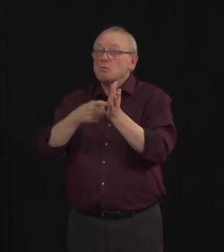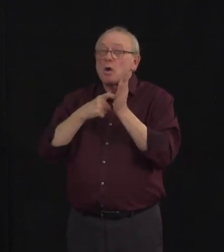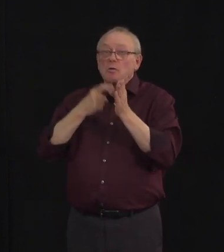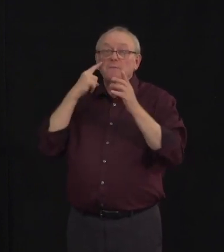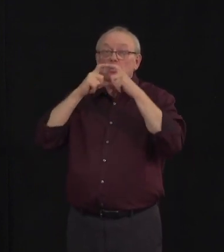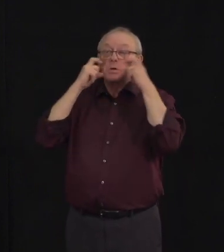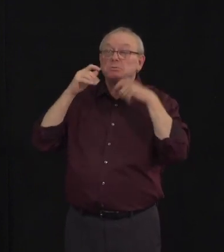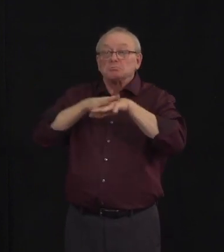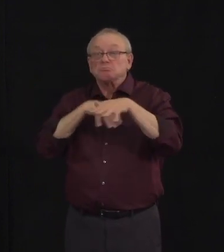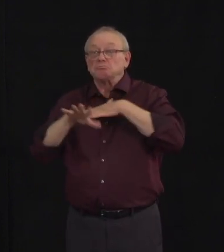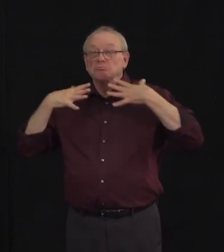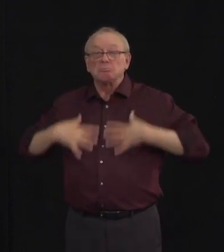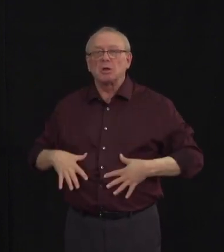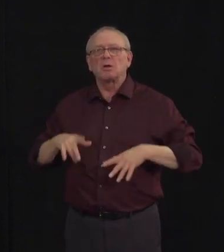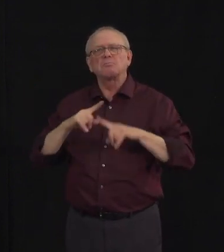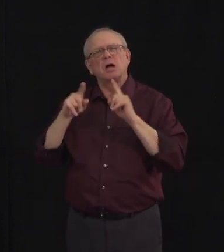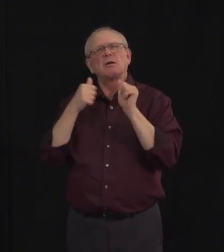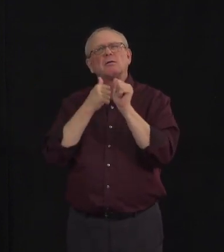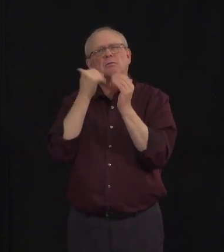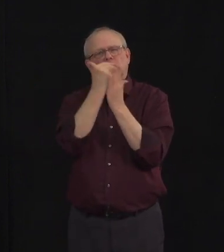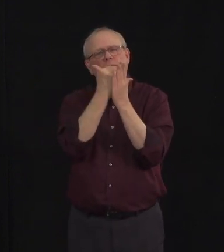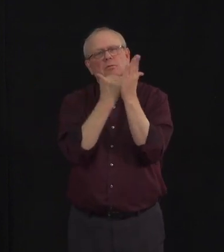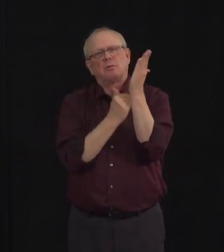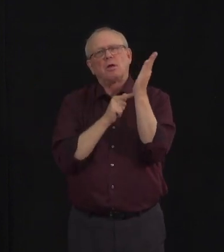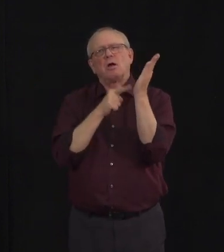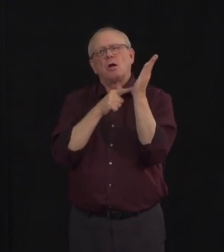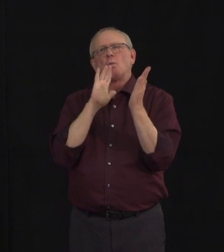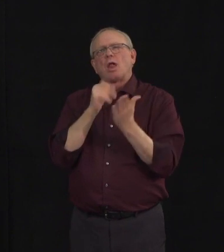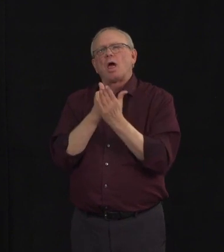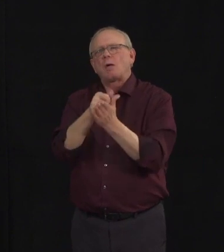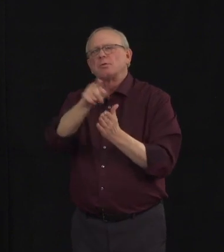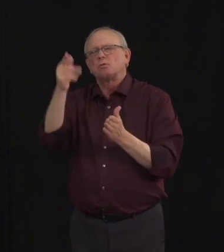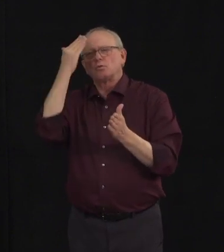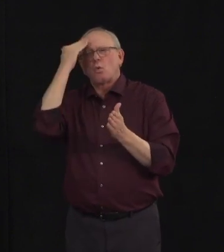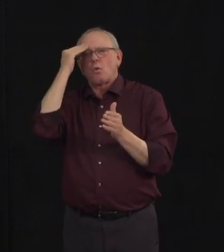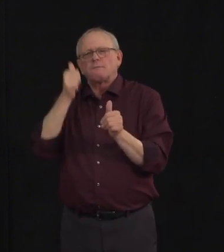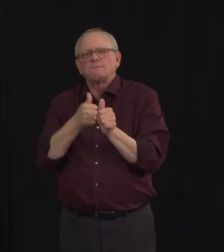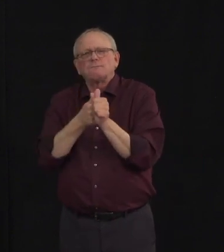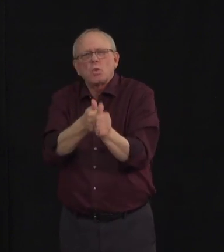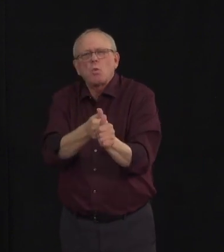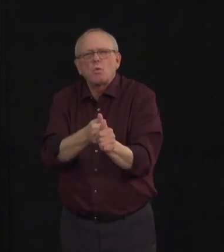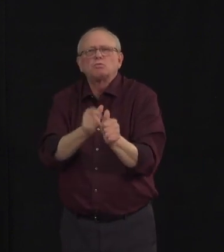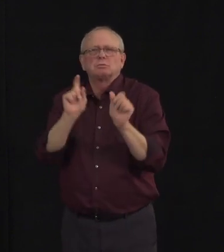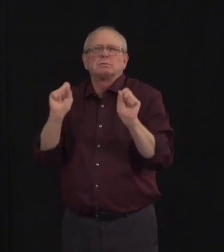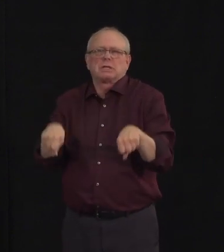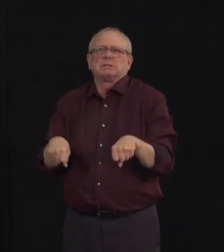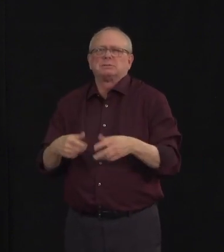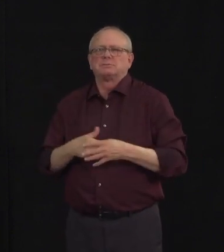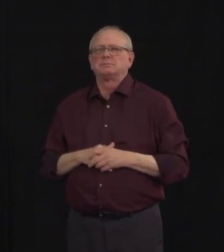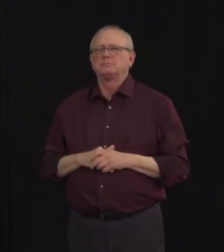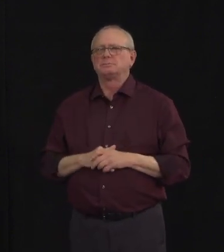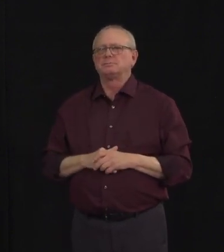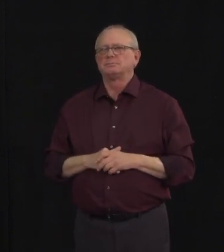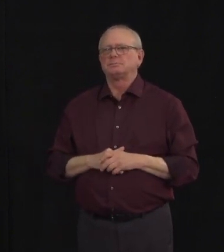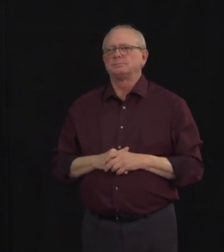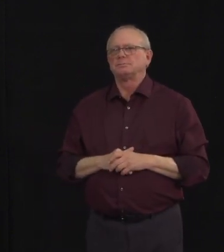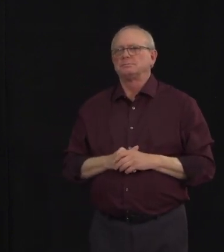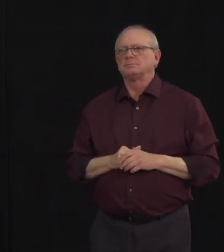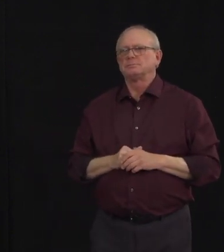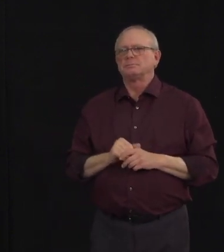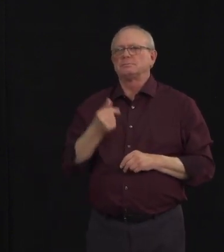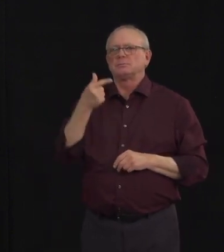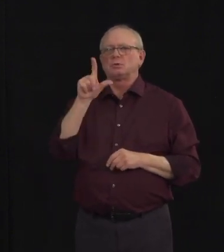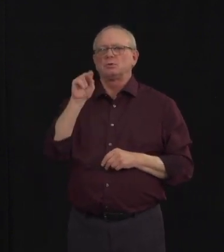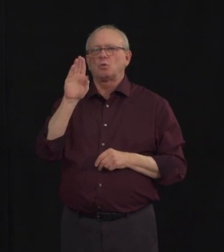Next is Julia Wong with Global News. Go ahead, Julia. Hi, I believe this question may be for Dr. Hinshaw, but potentially also Dr.